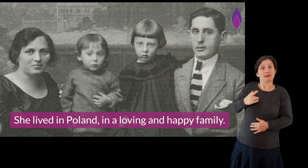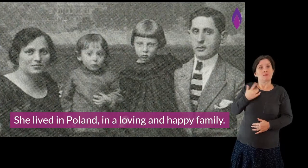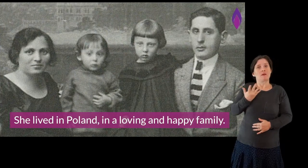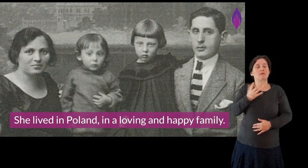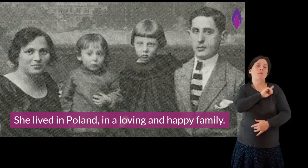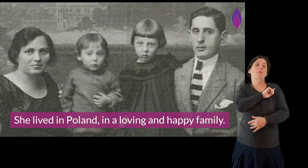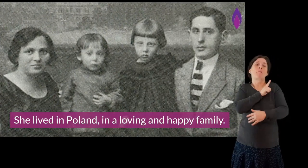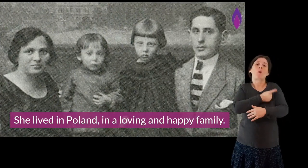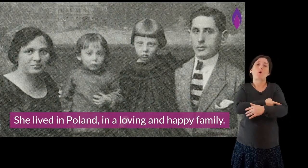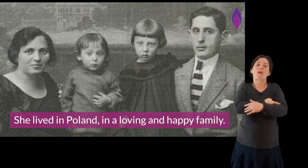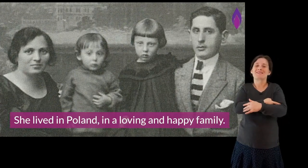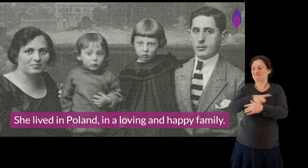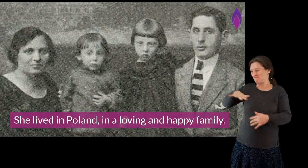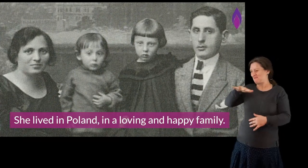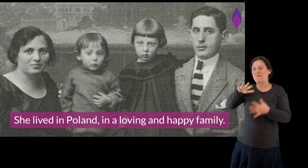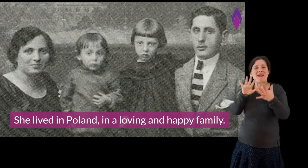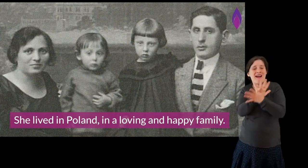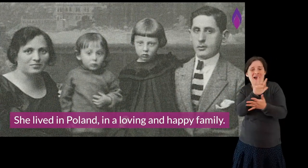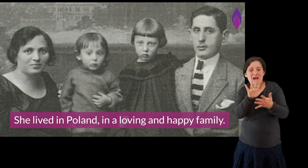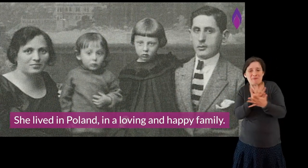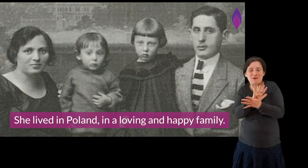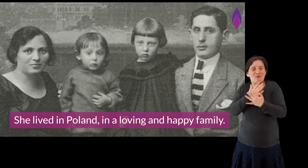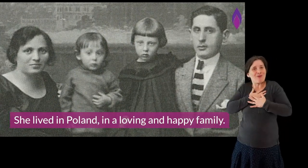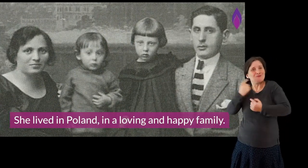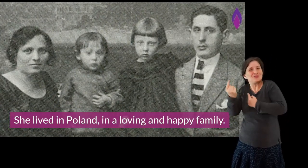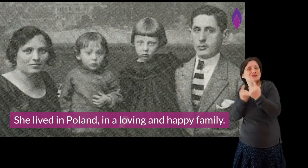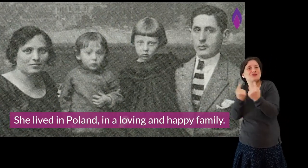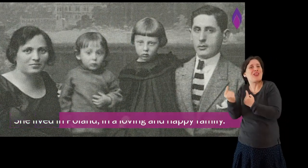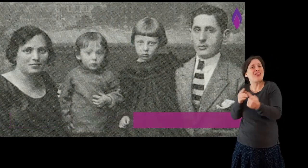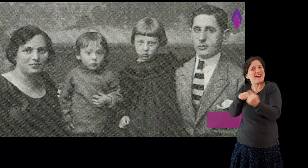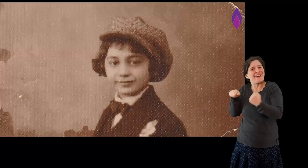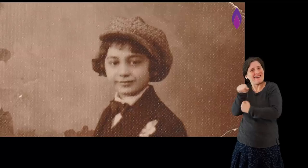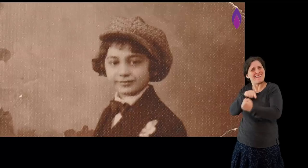She lived in Poland in a loving and happy family.